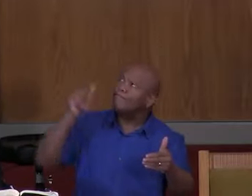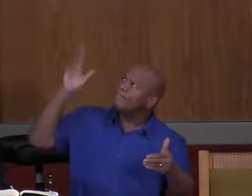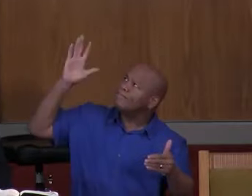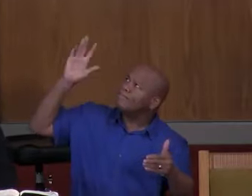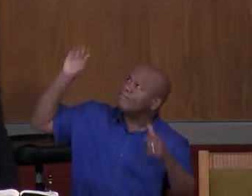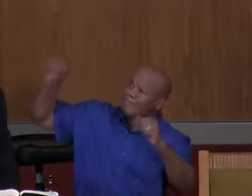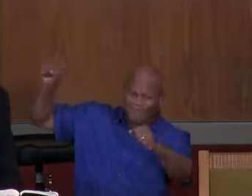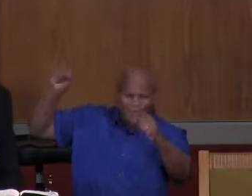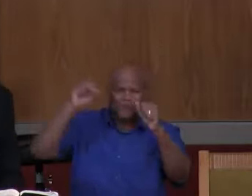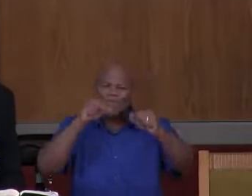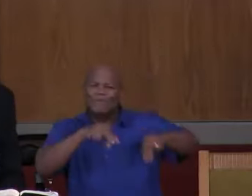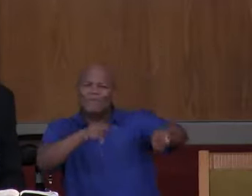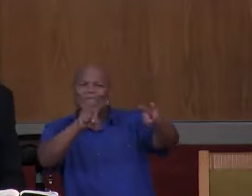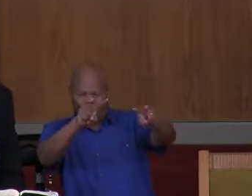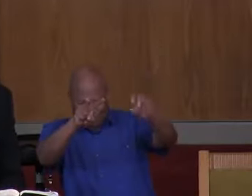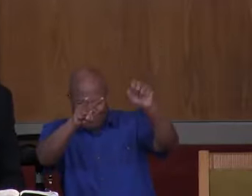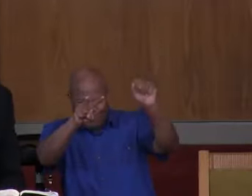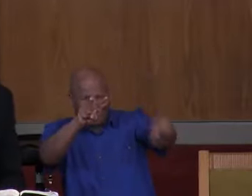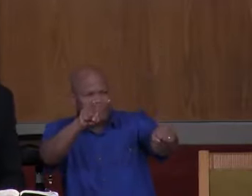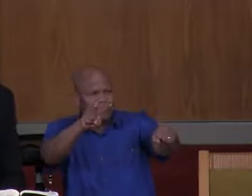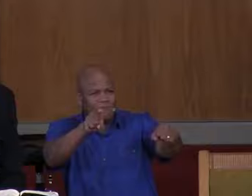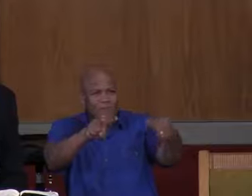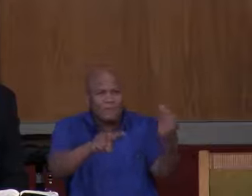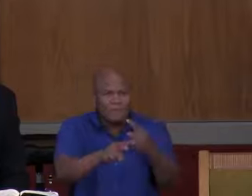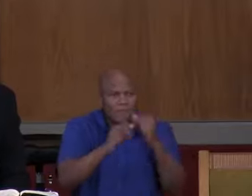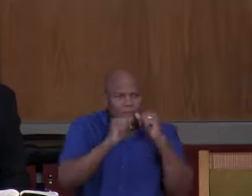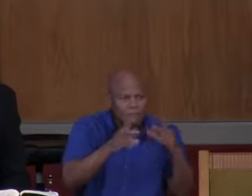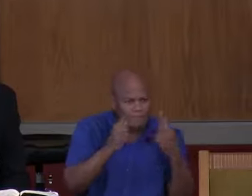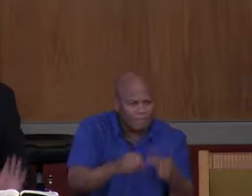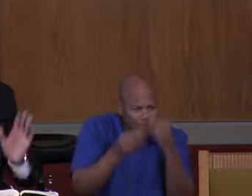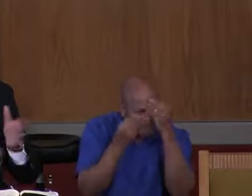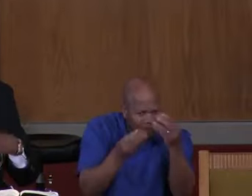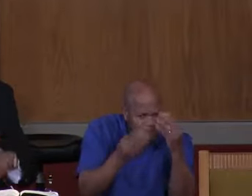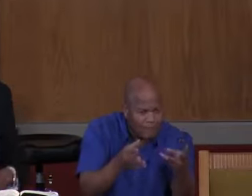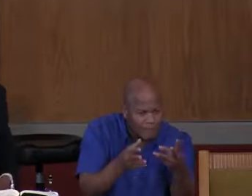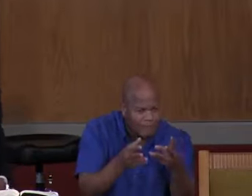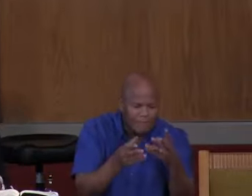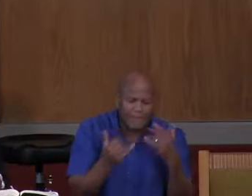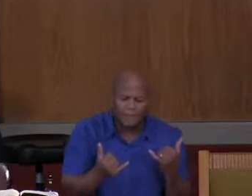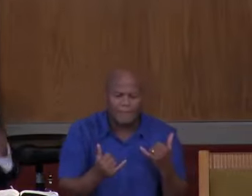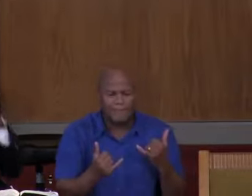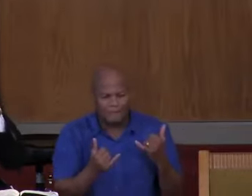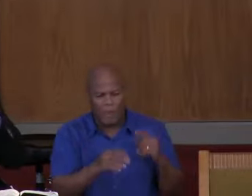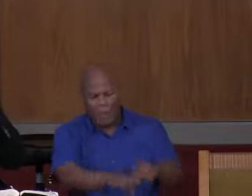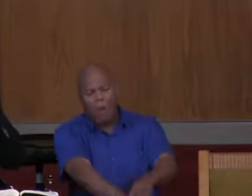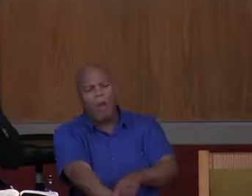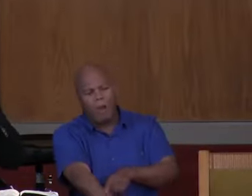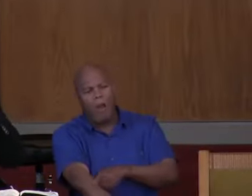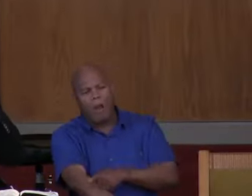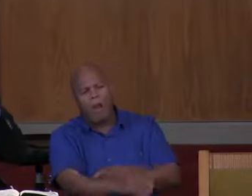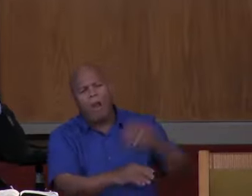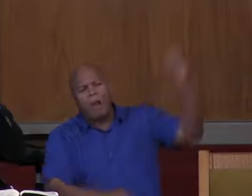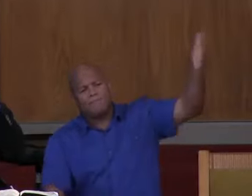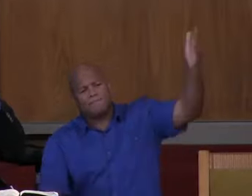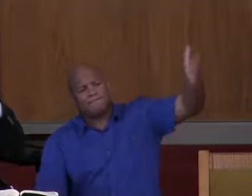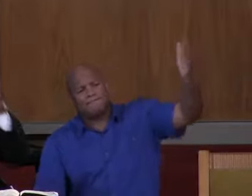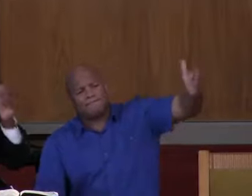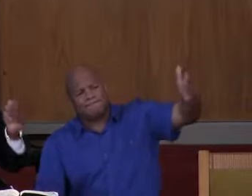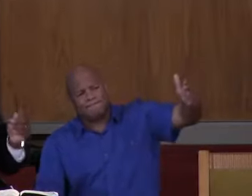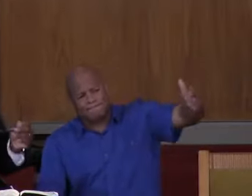able. I'm trying to bless somebody today. Let me leave you. I kept you too long.